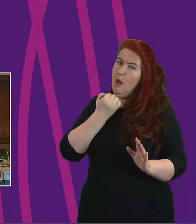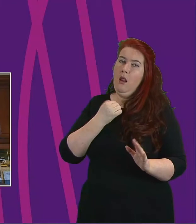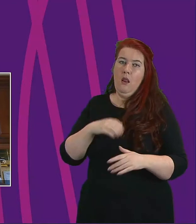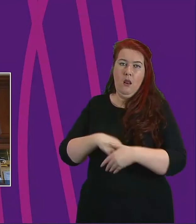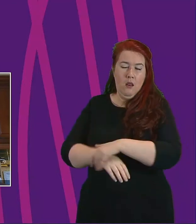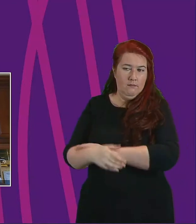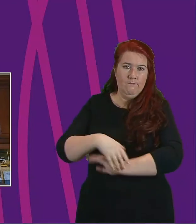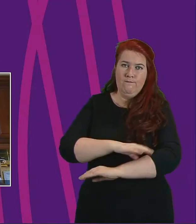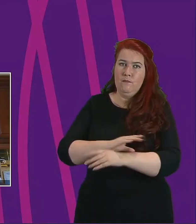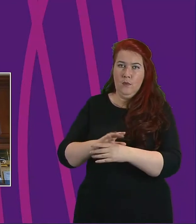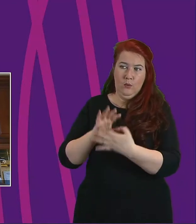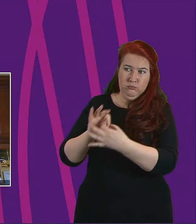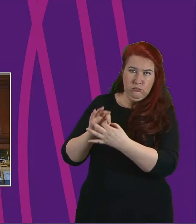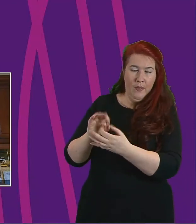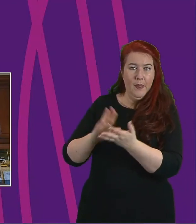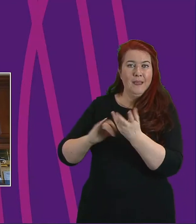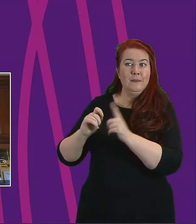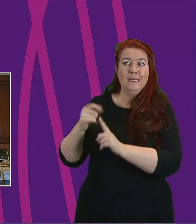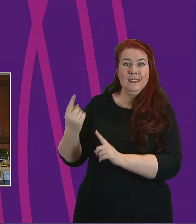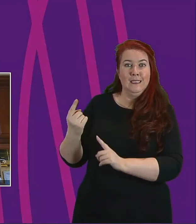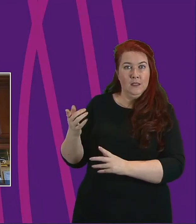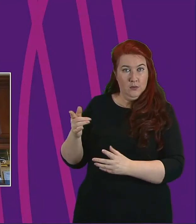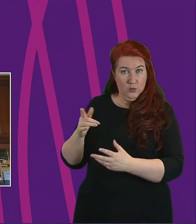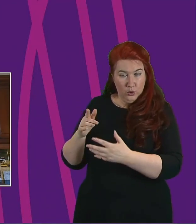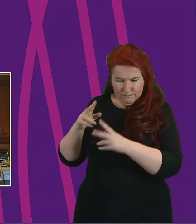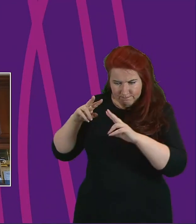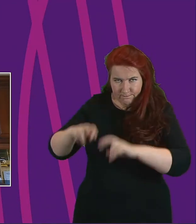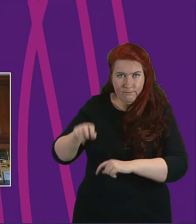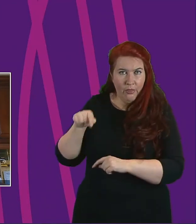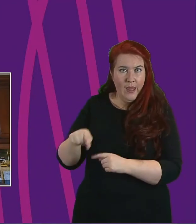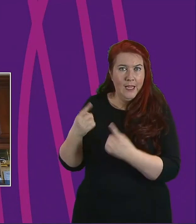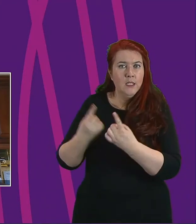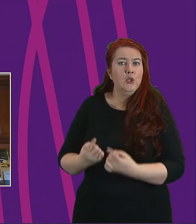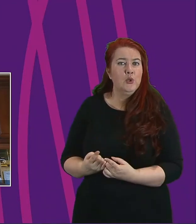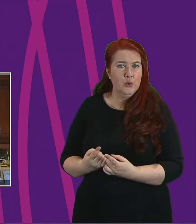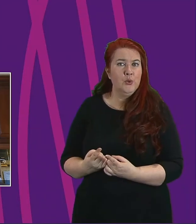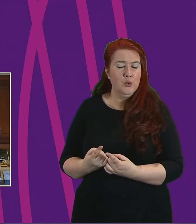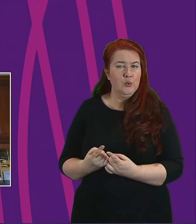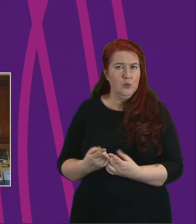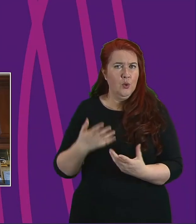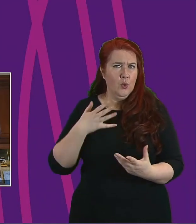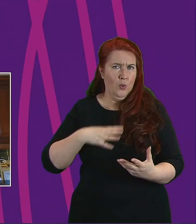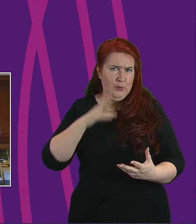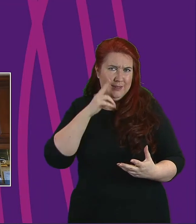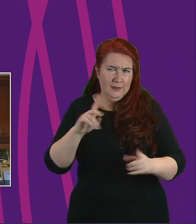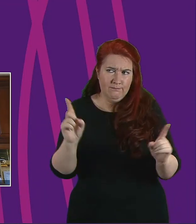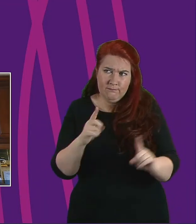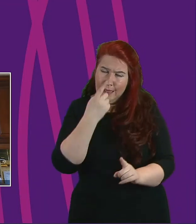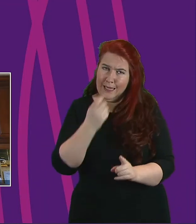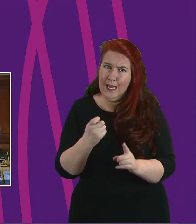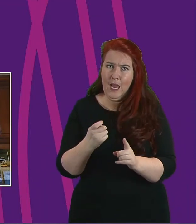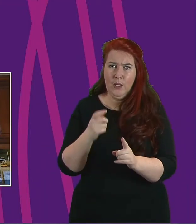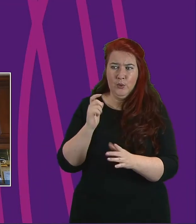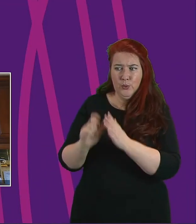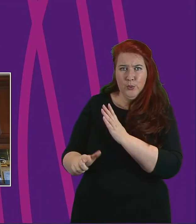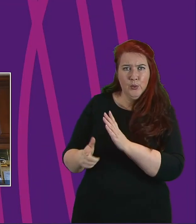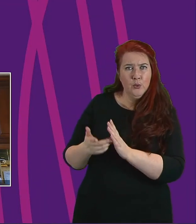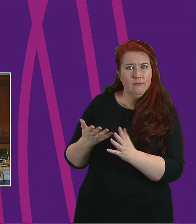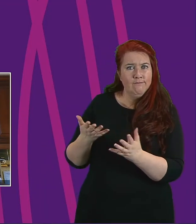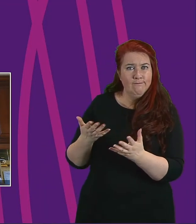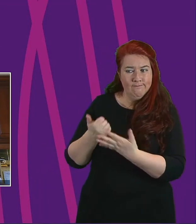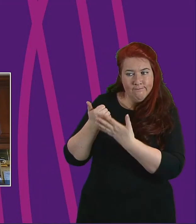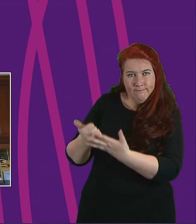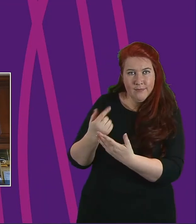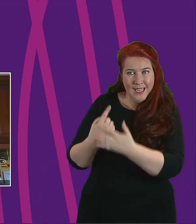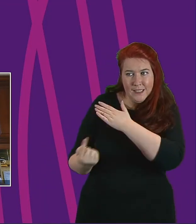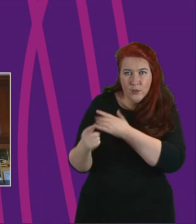with the member if she wishes me to do so, to look into this matter and see what can be done to help the individuals who